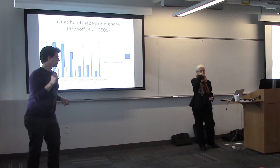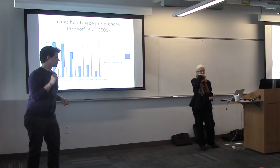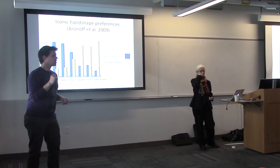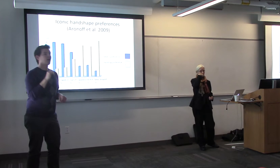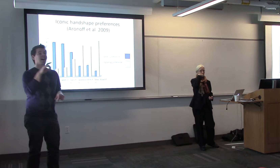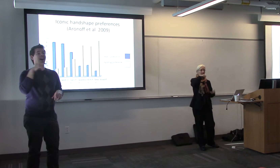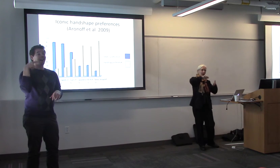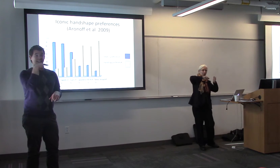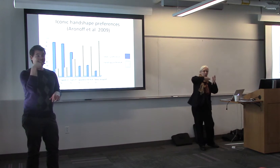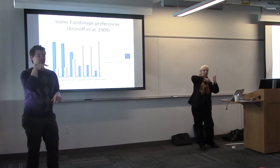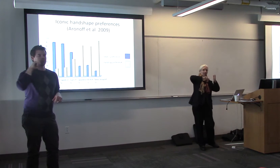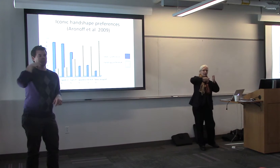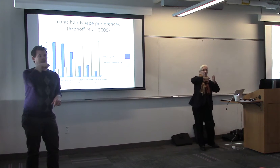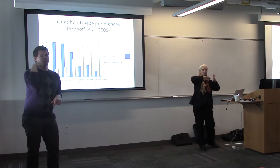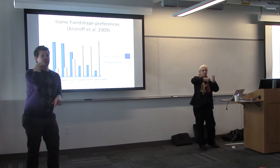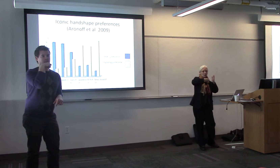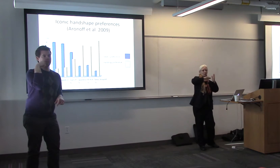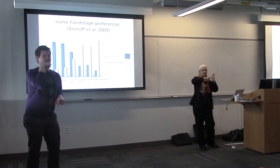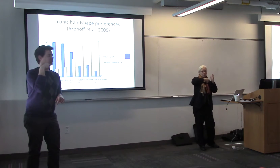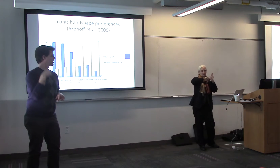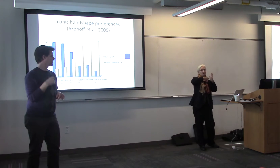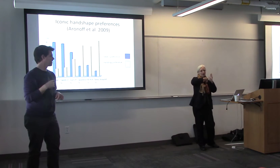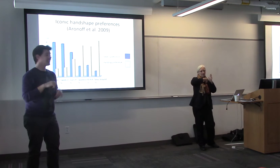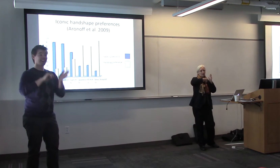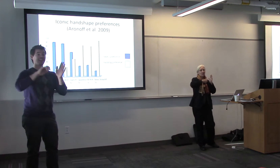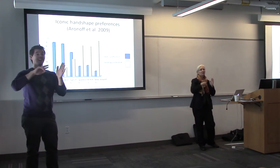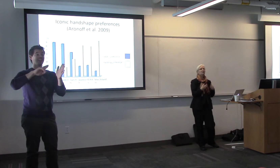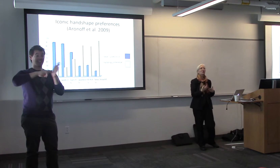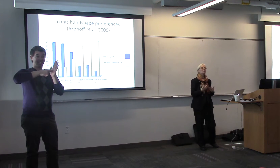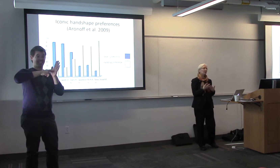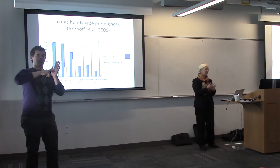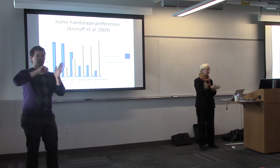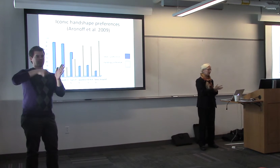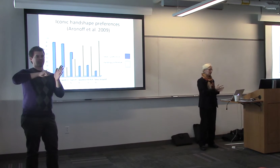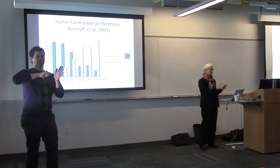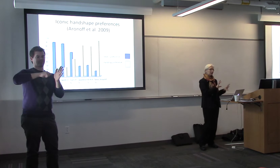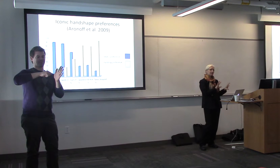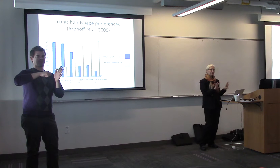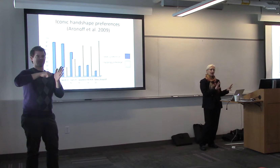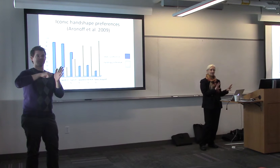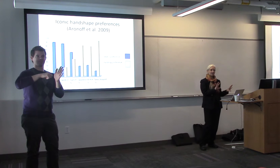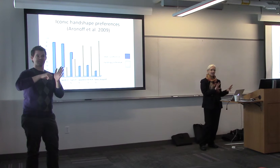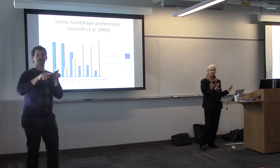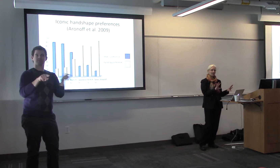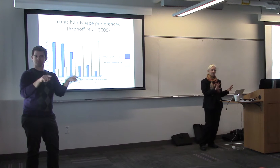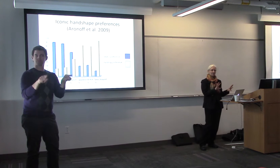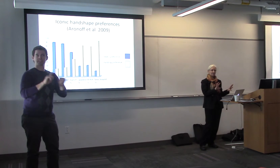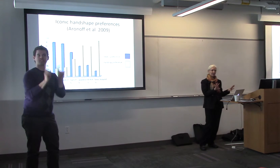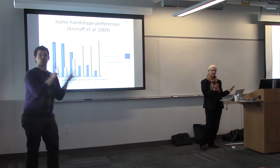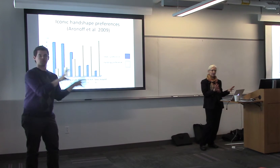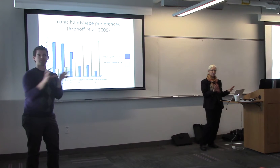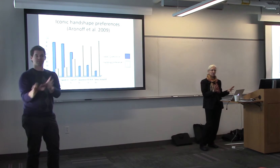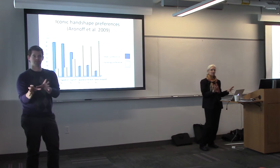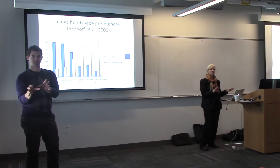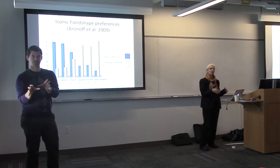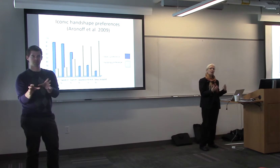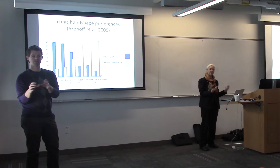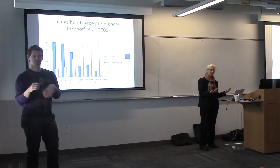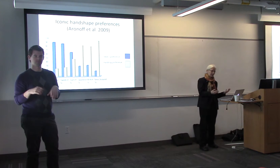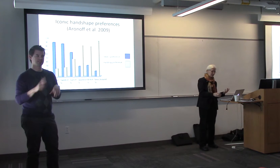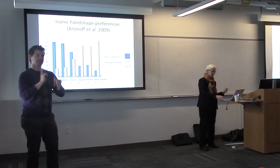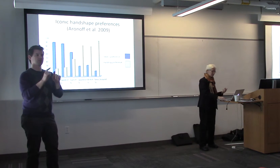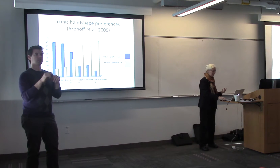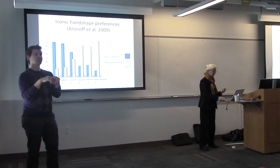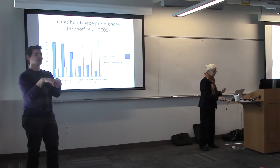the toothbrush, and the way you hold the screwdriver. So the 2 different types of sign languages were